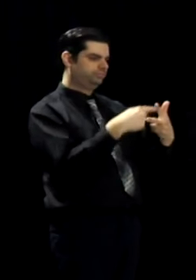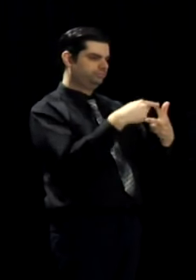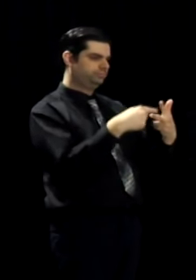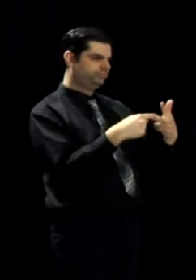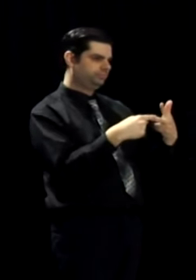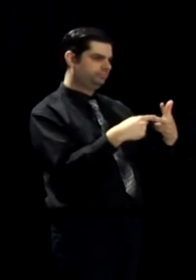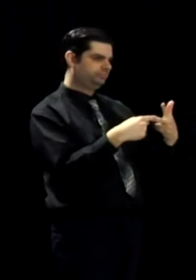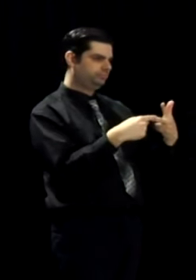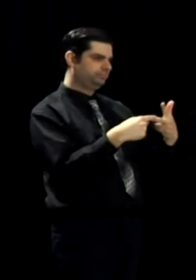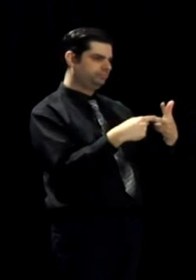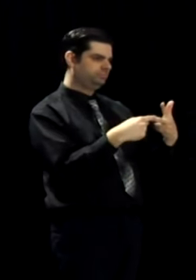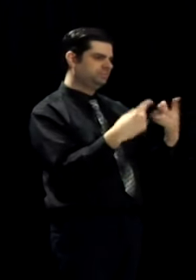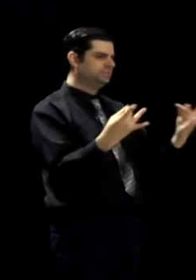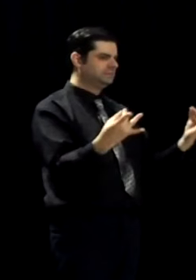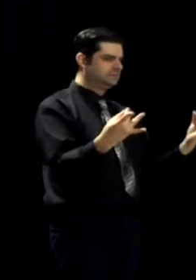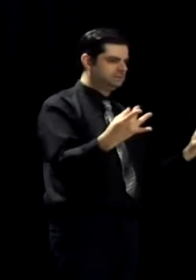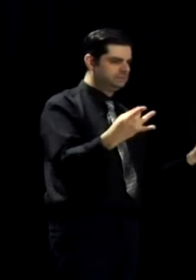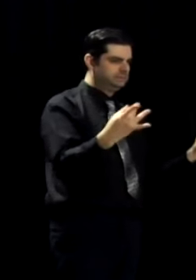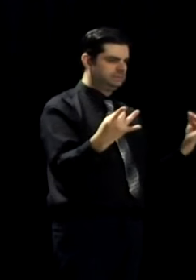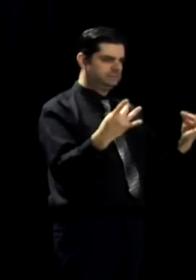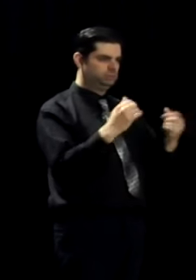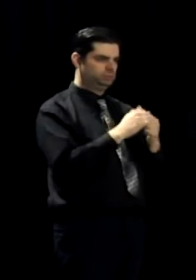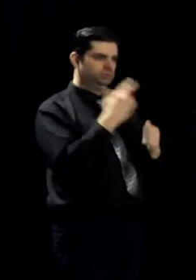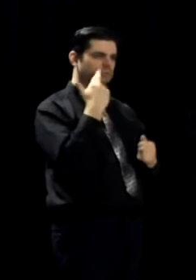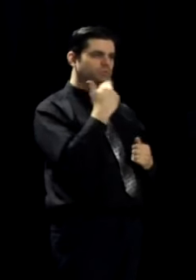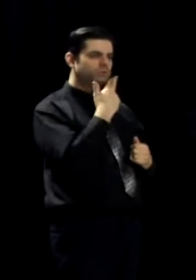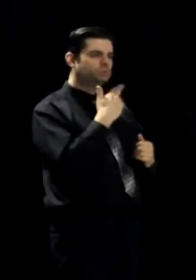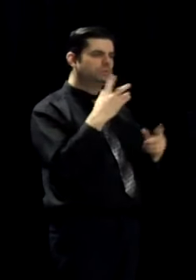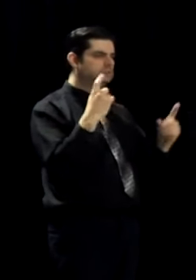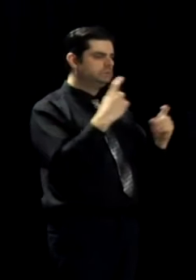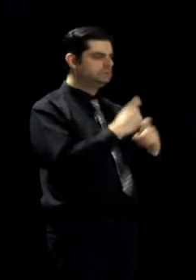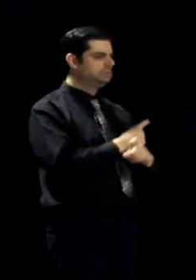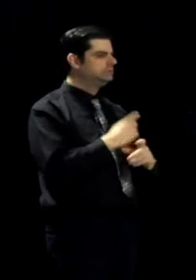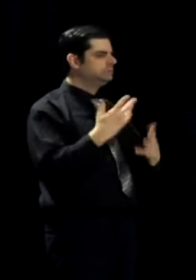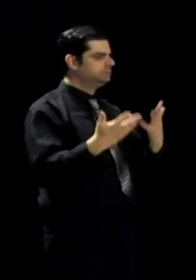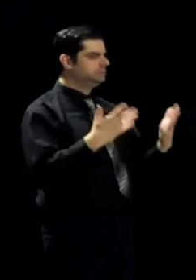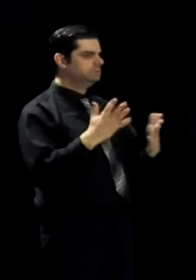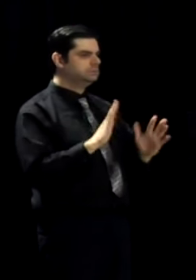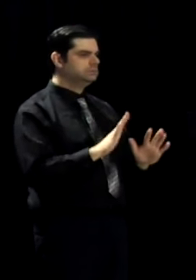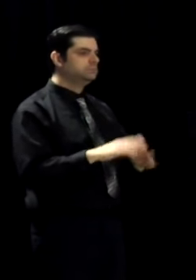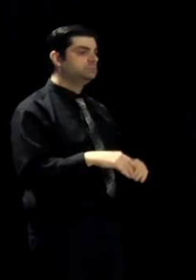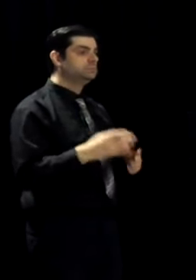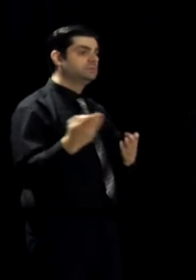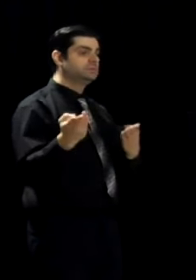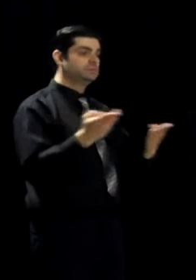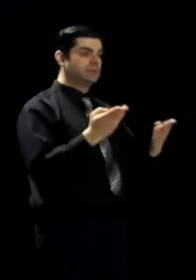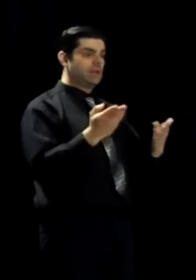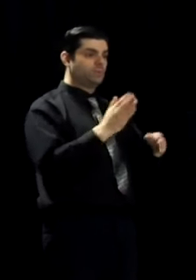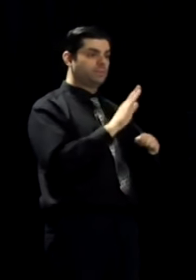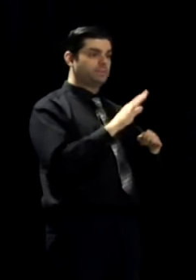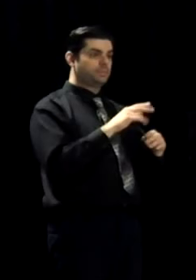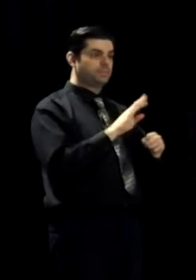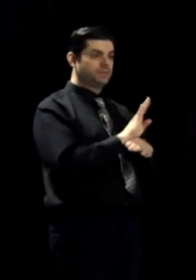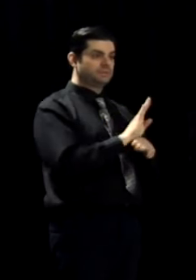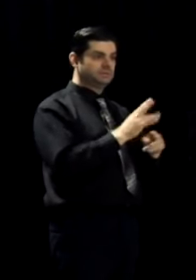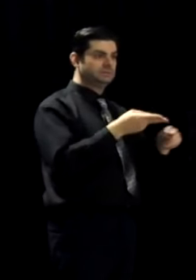spot for restaurants. You takeout business increases, that's good. Bringing back more